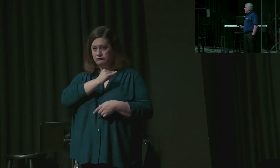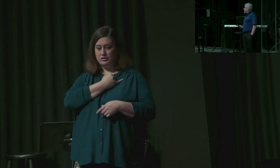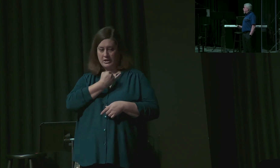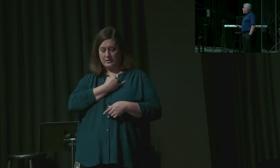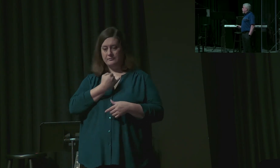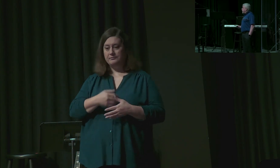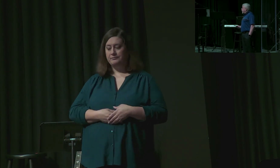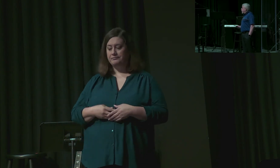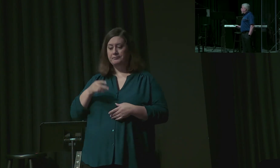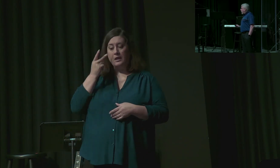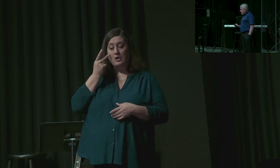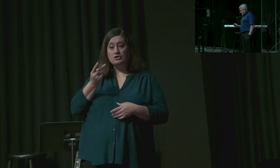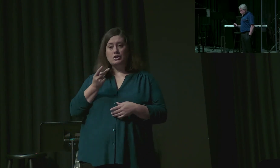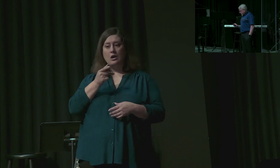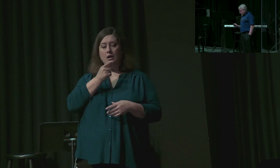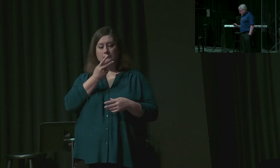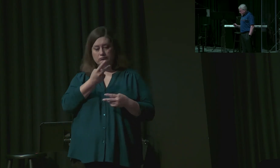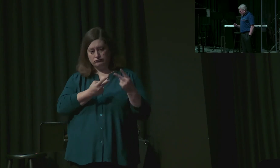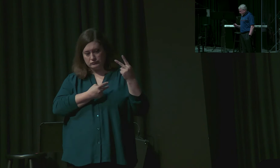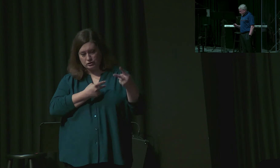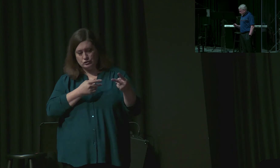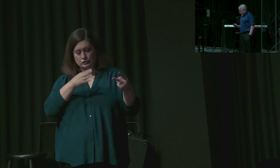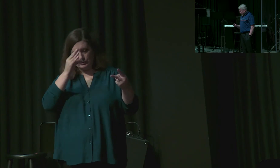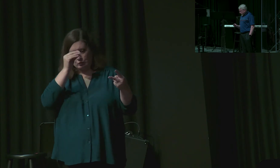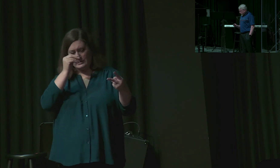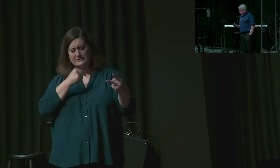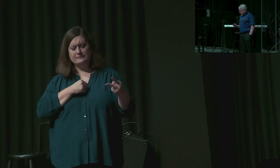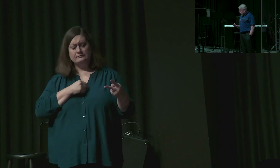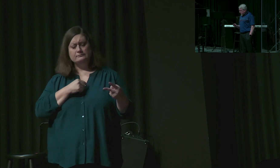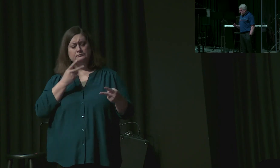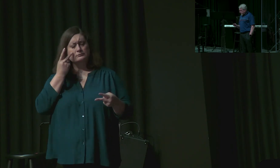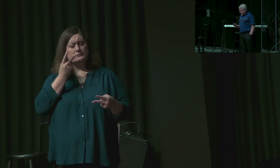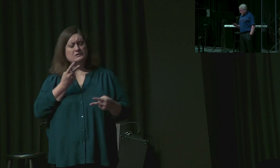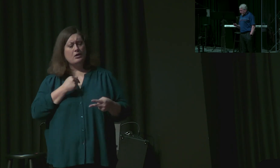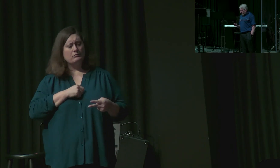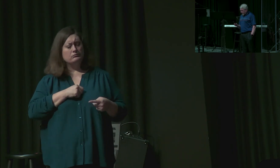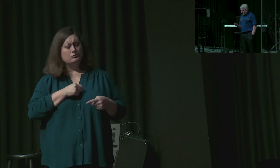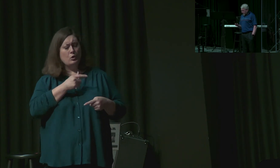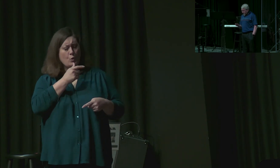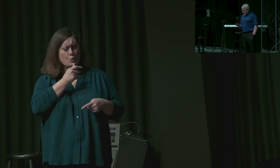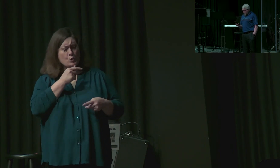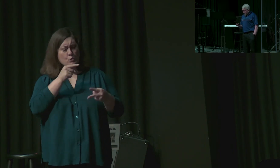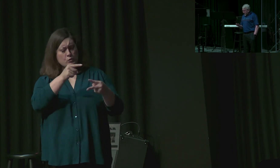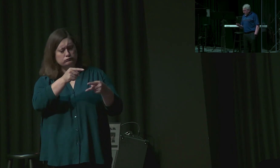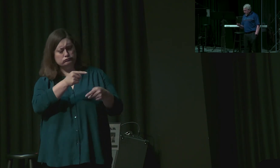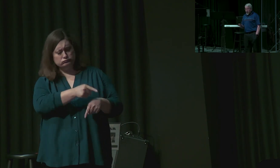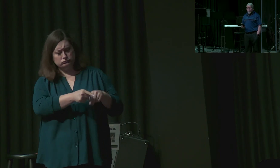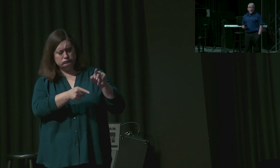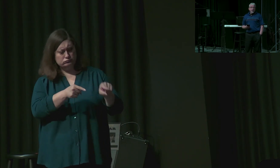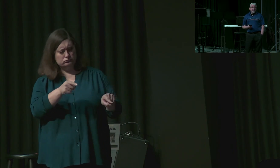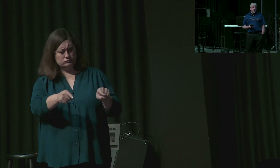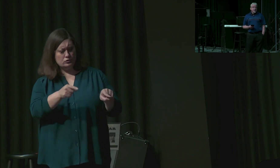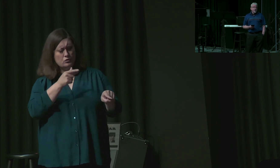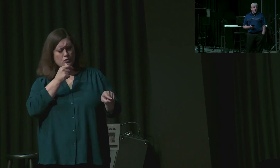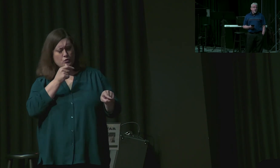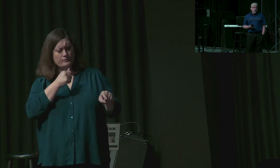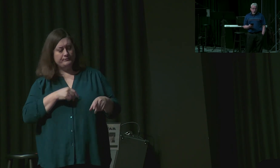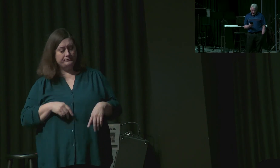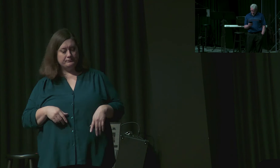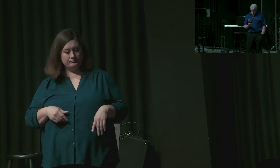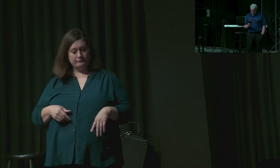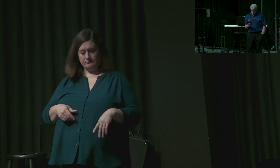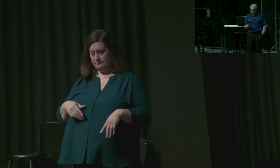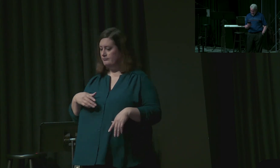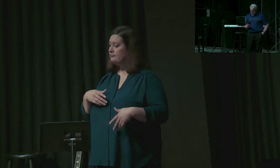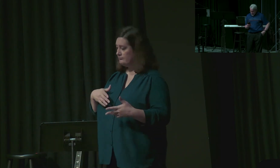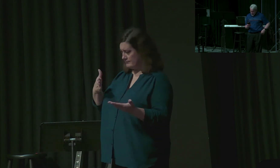said, "Who are these?" And Joseph said to his father, "They are my sons, whom